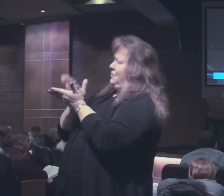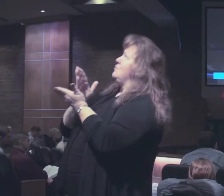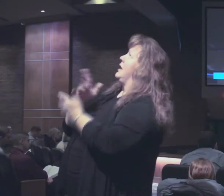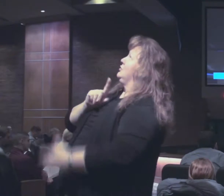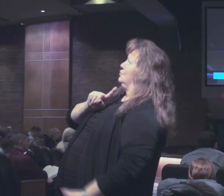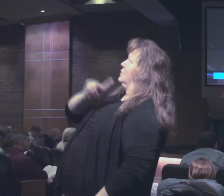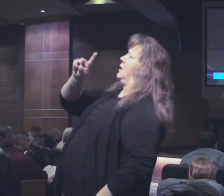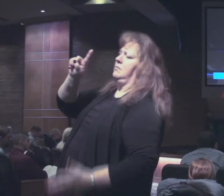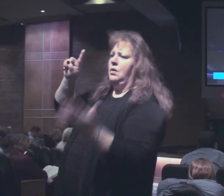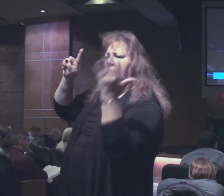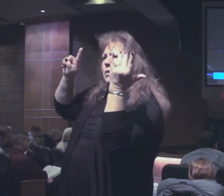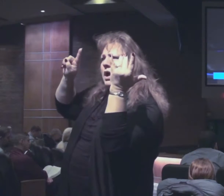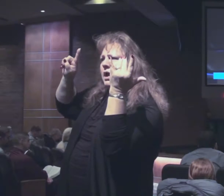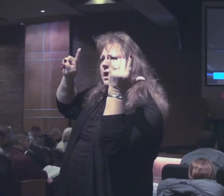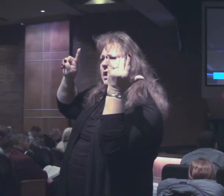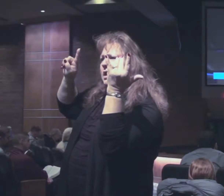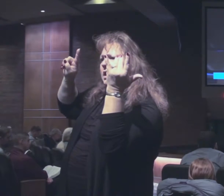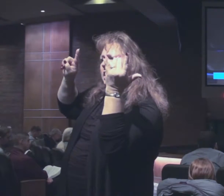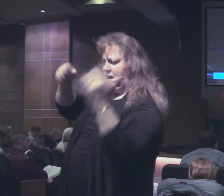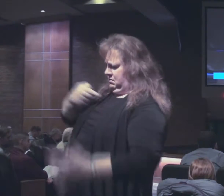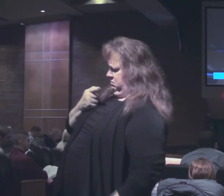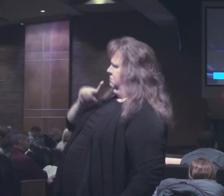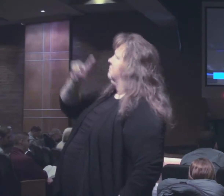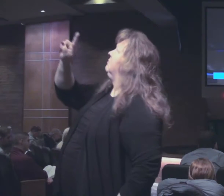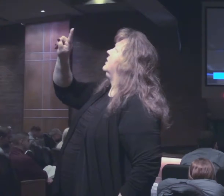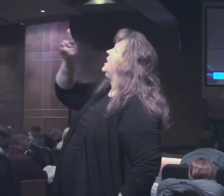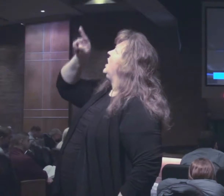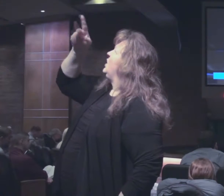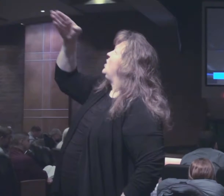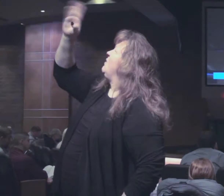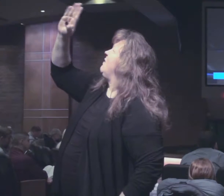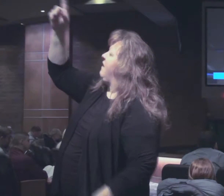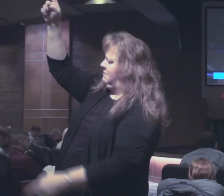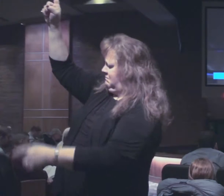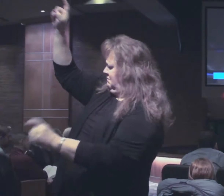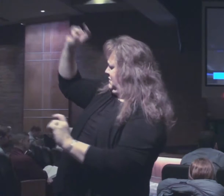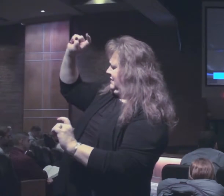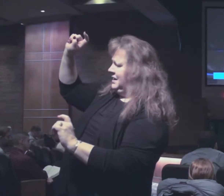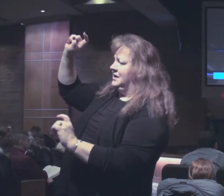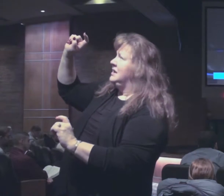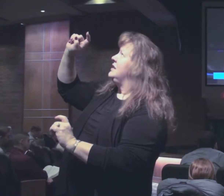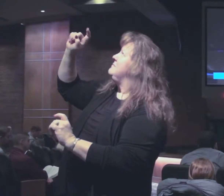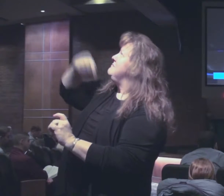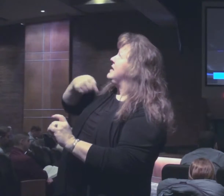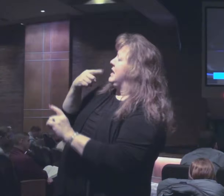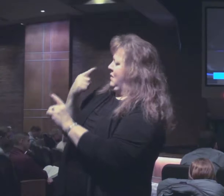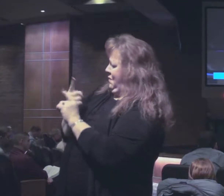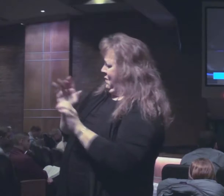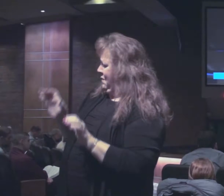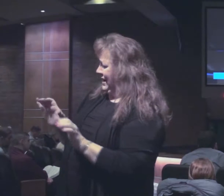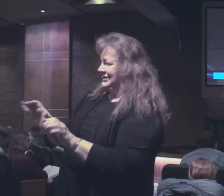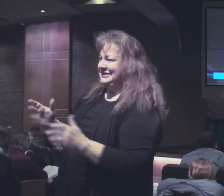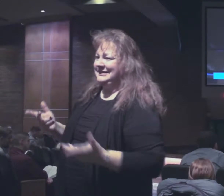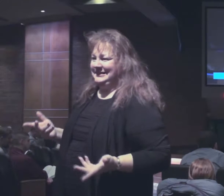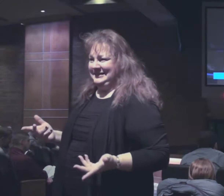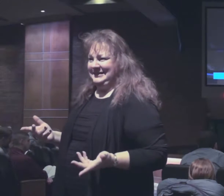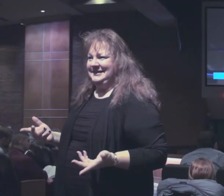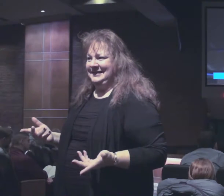why. I'm coming to you, the God who has provided his righteousness for me.